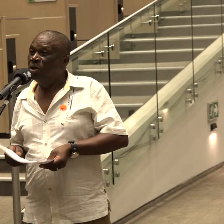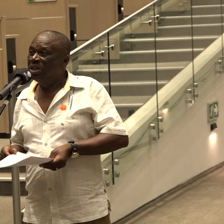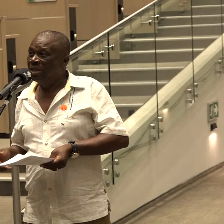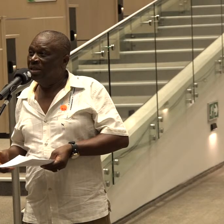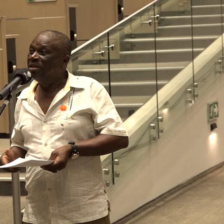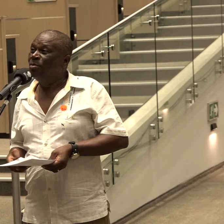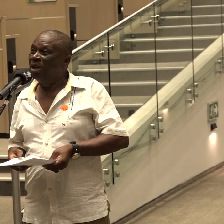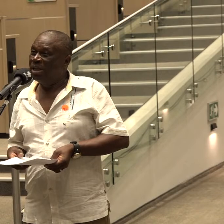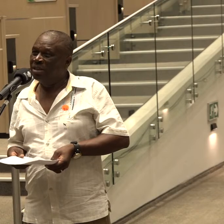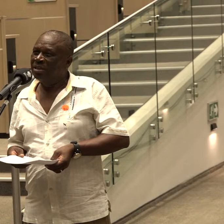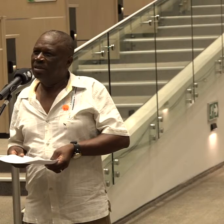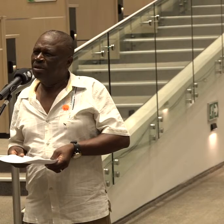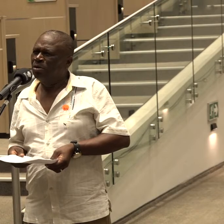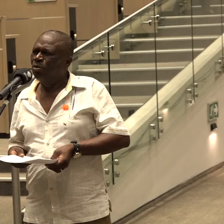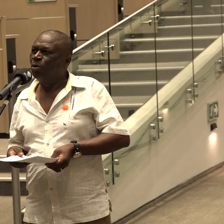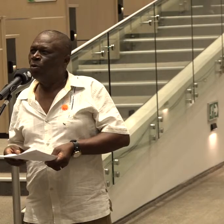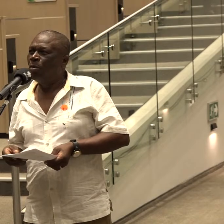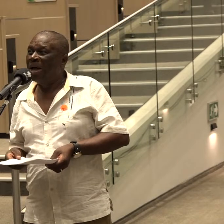foreign